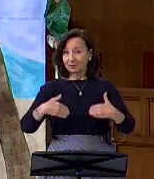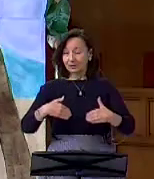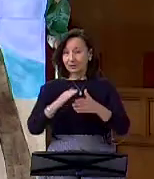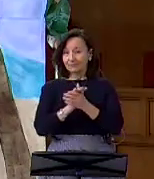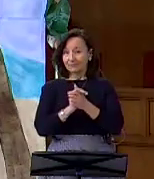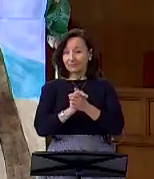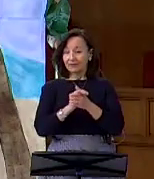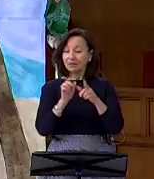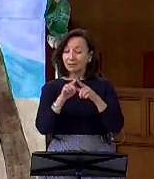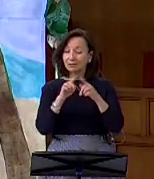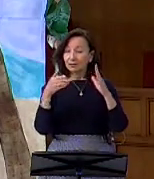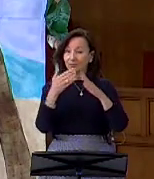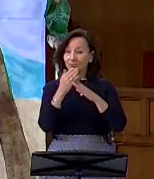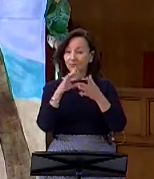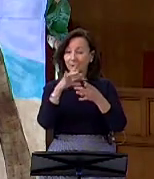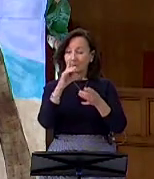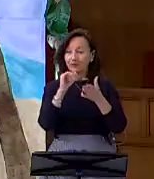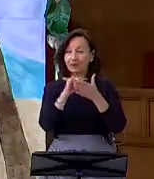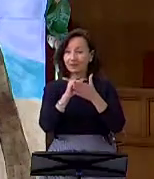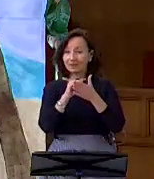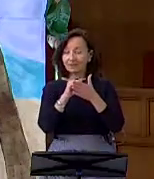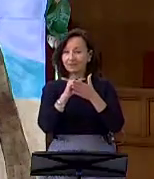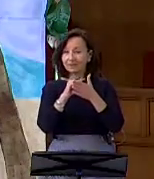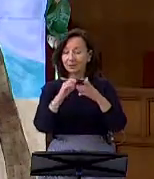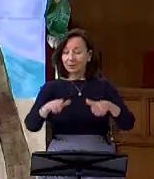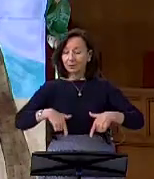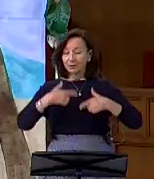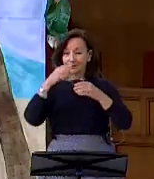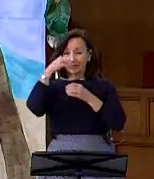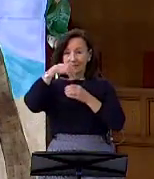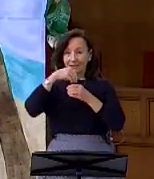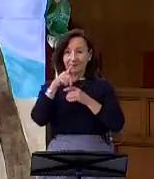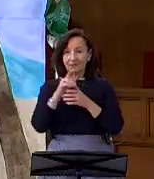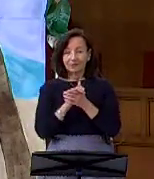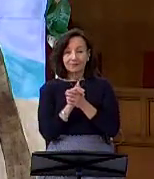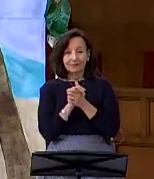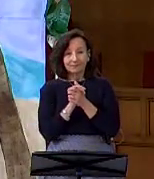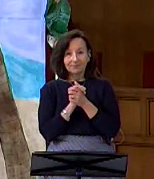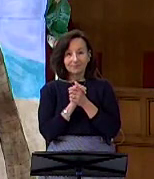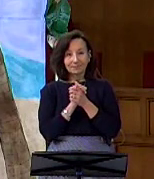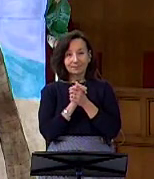also through the Spirit that dwells in you.